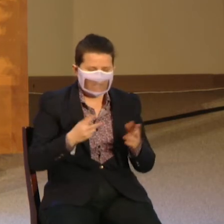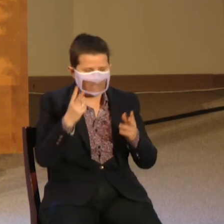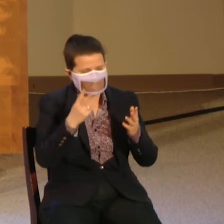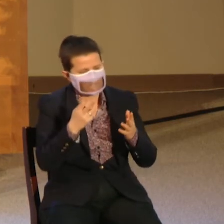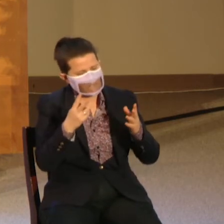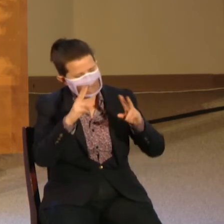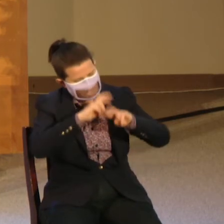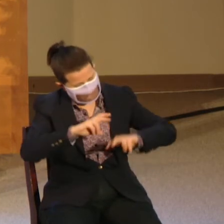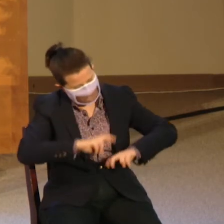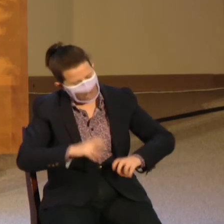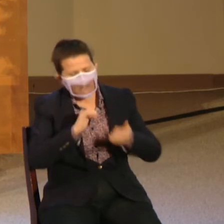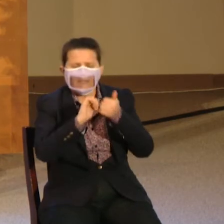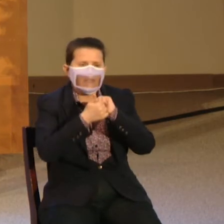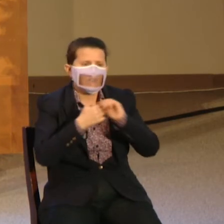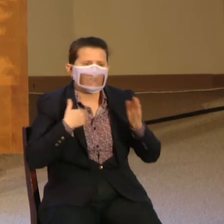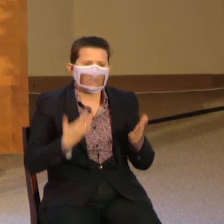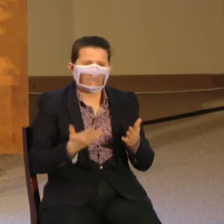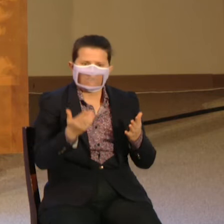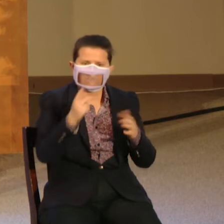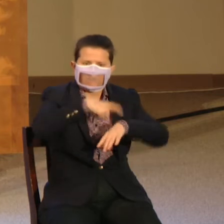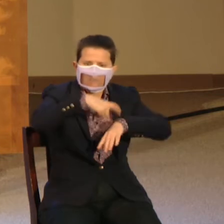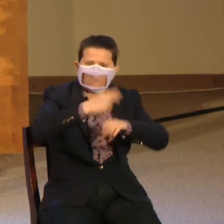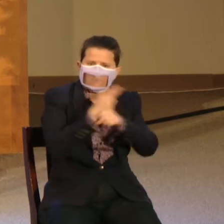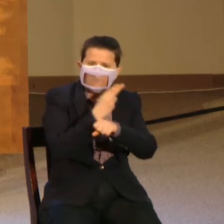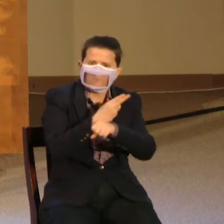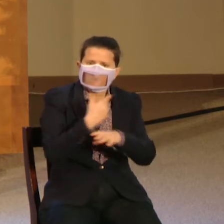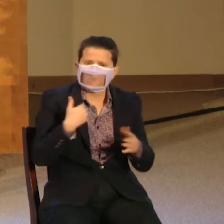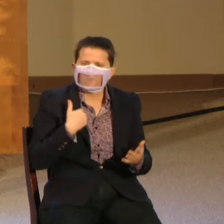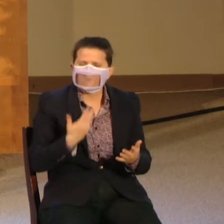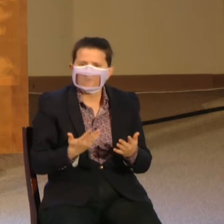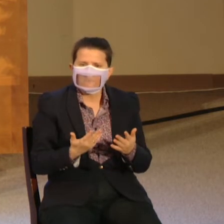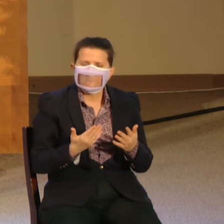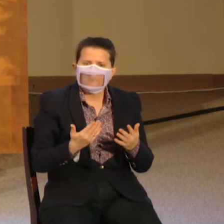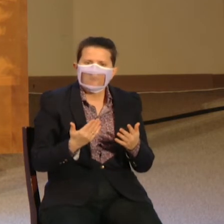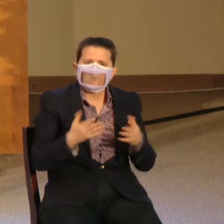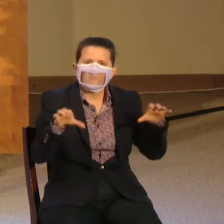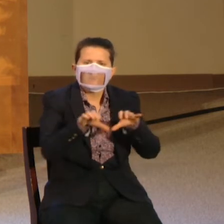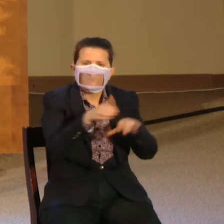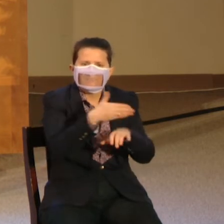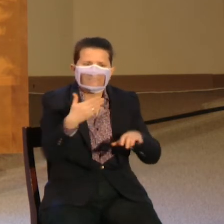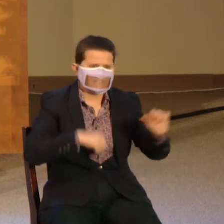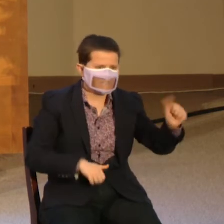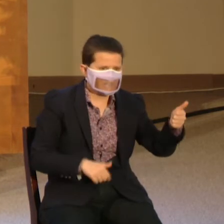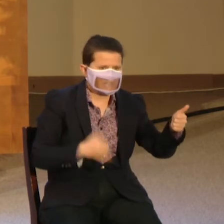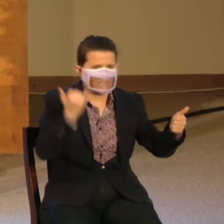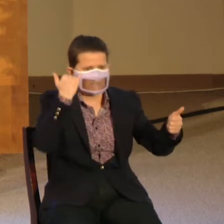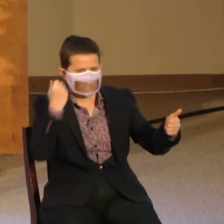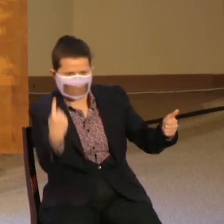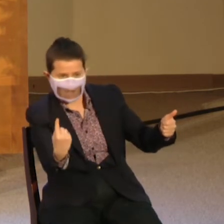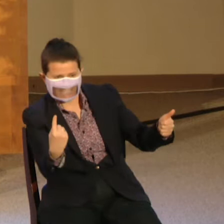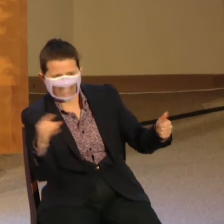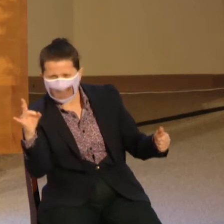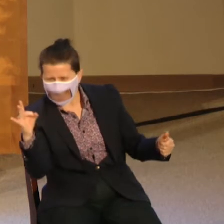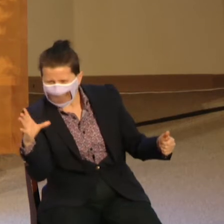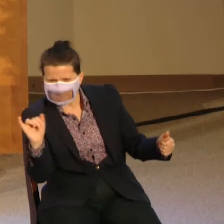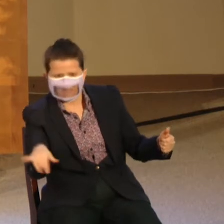money. Are you doing things that are a 10? You know, if a 1 is, I hate this, and a 10 is, this